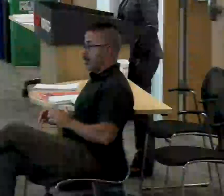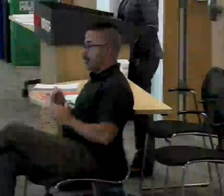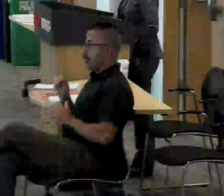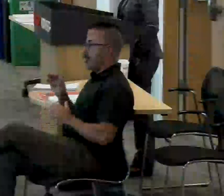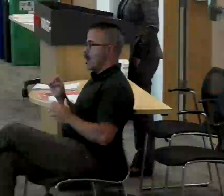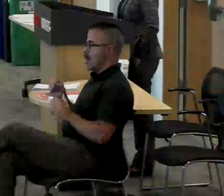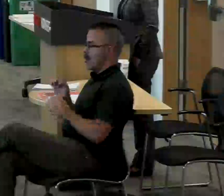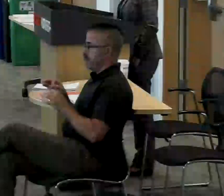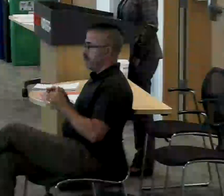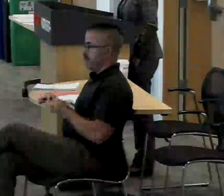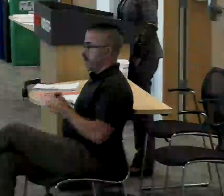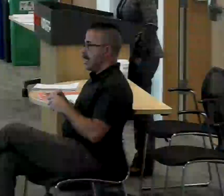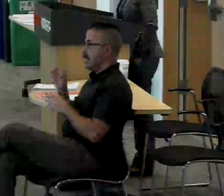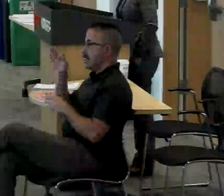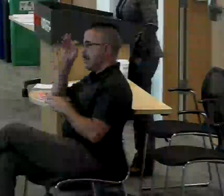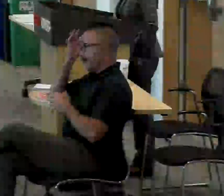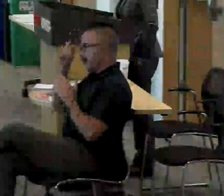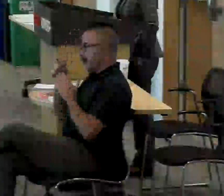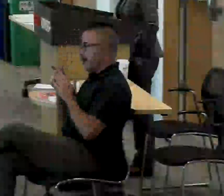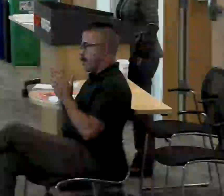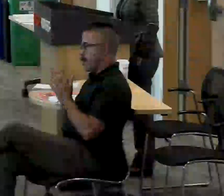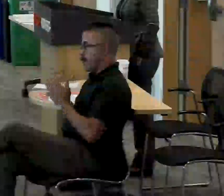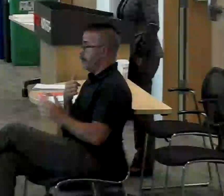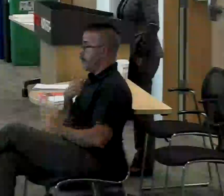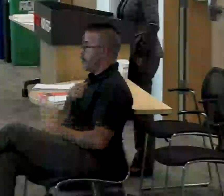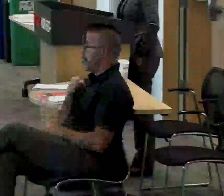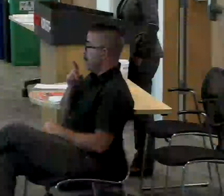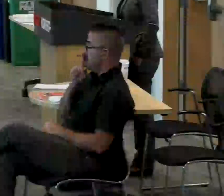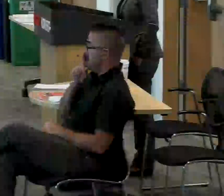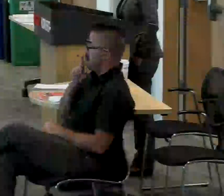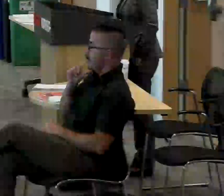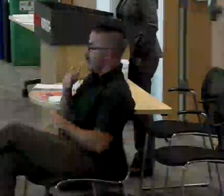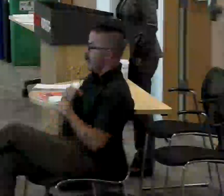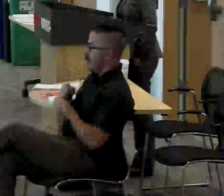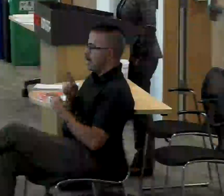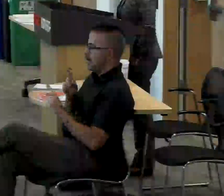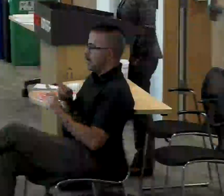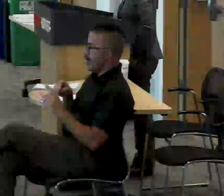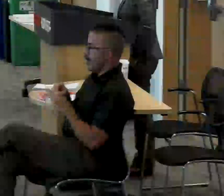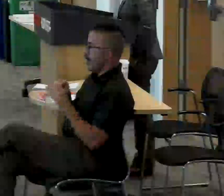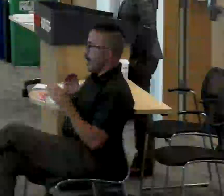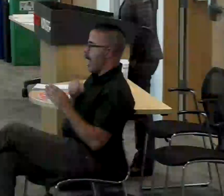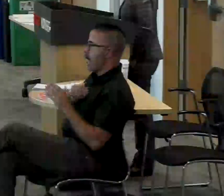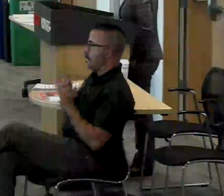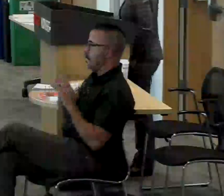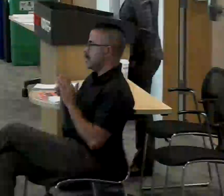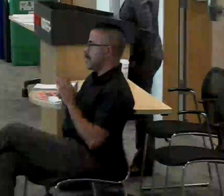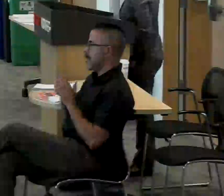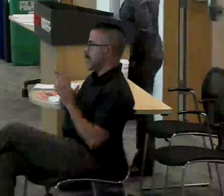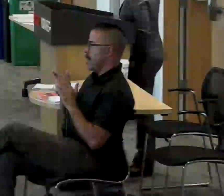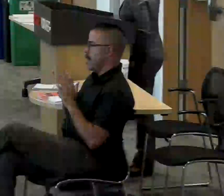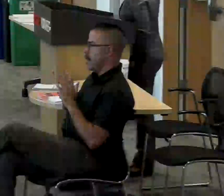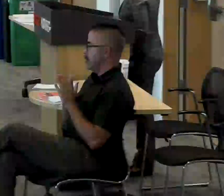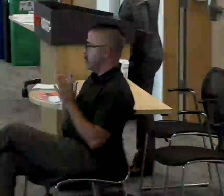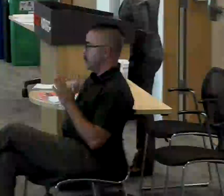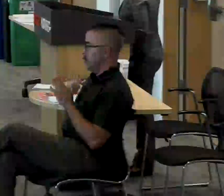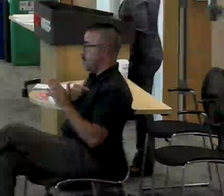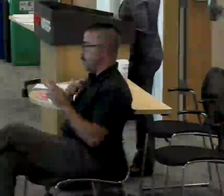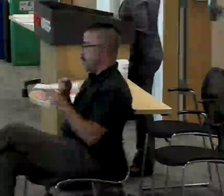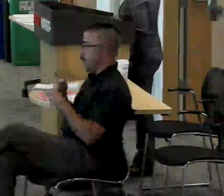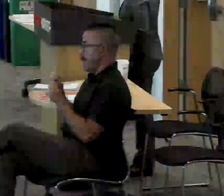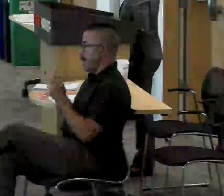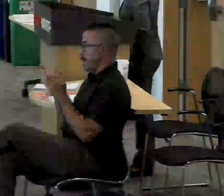didn't make anything specific in our state law, so we kept everything just as broad. We didn't narrow anything down. So